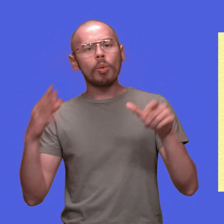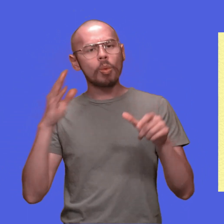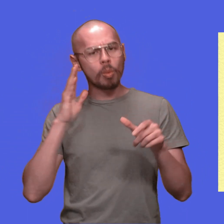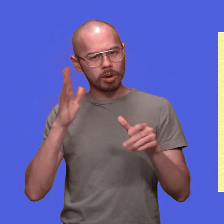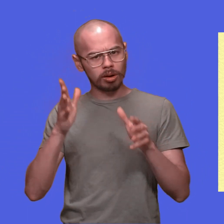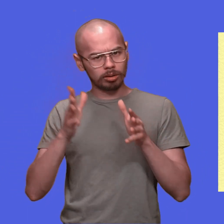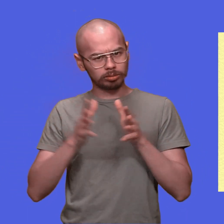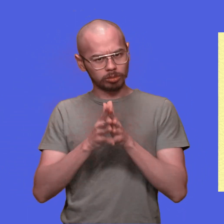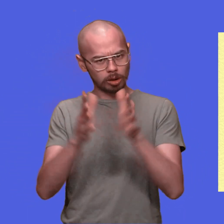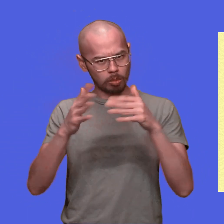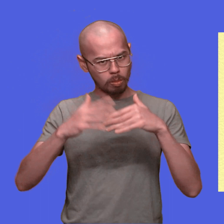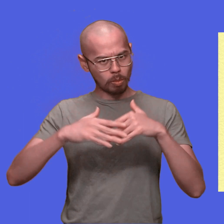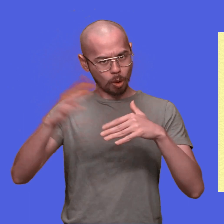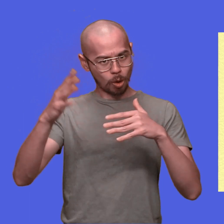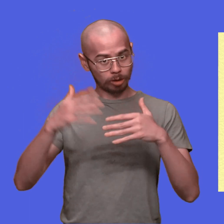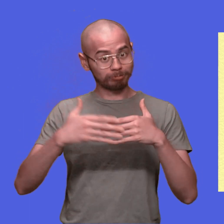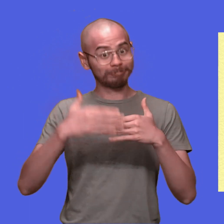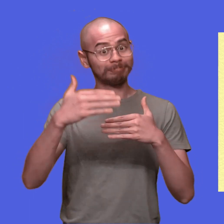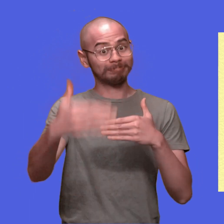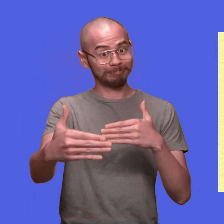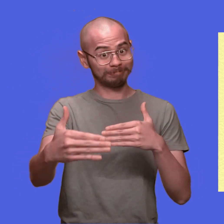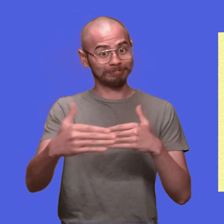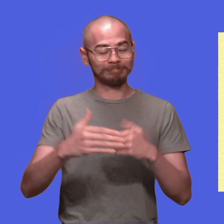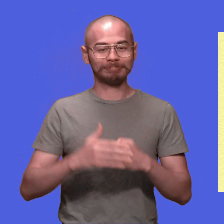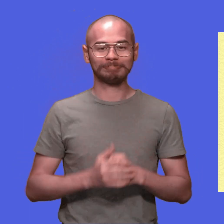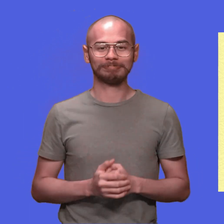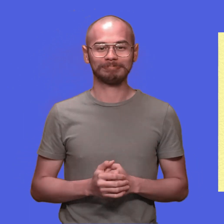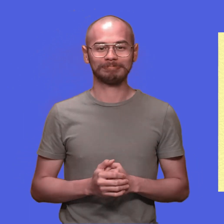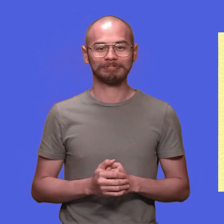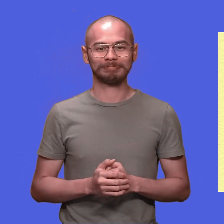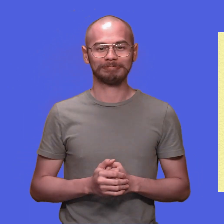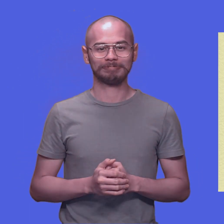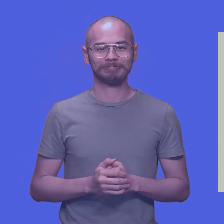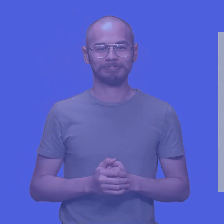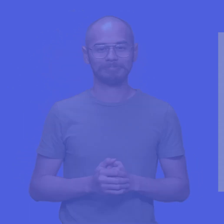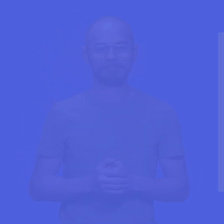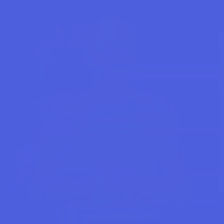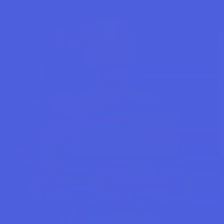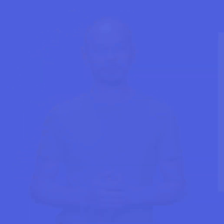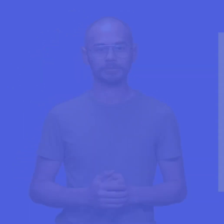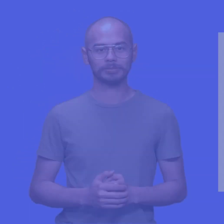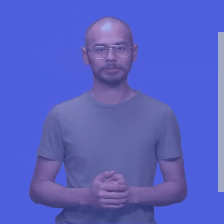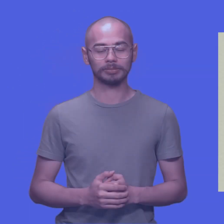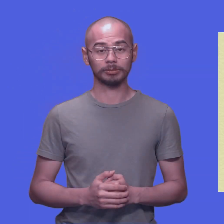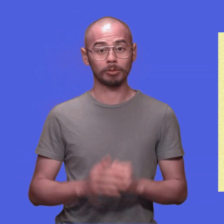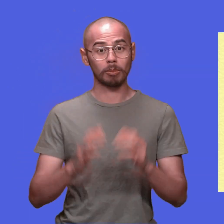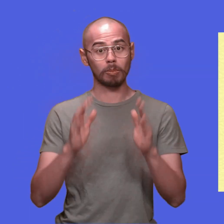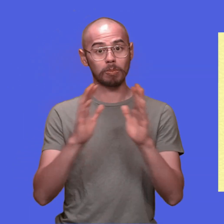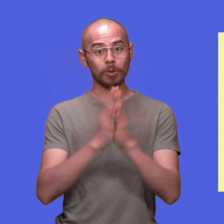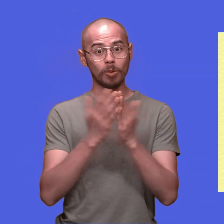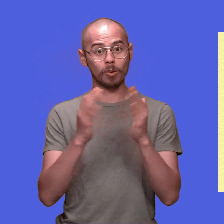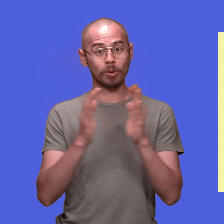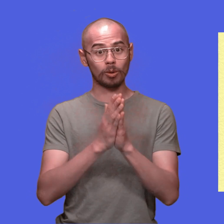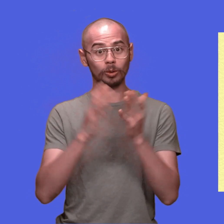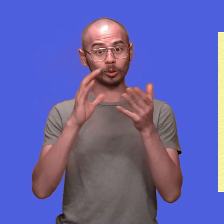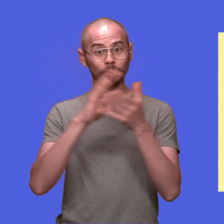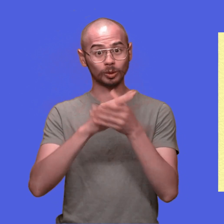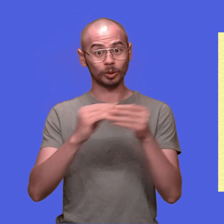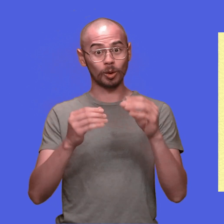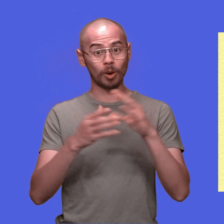print. When choosing a license for your book or seeking to modify a book created by someone else, be sure to check the